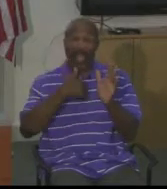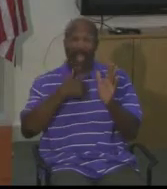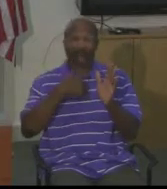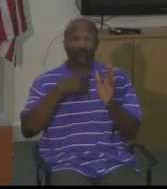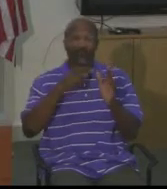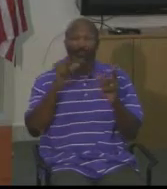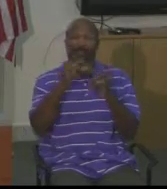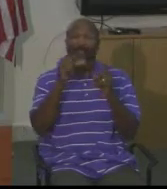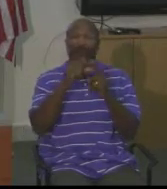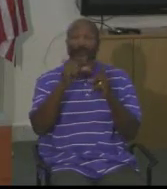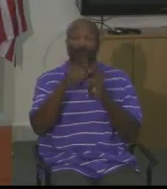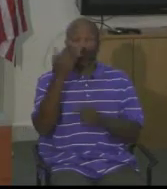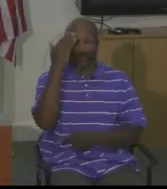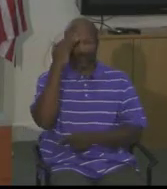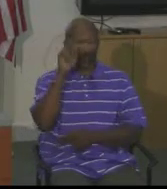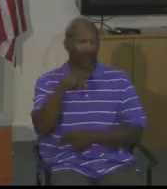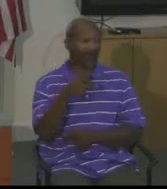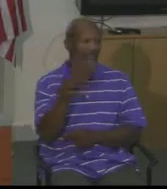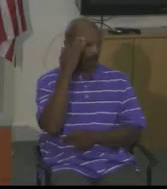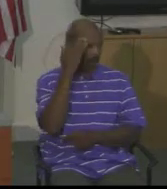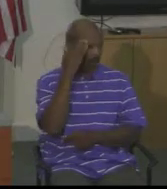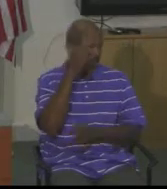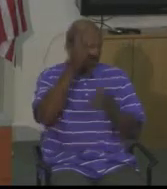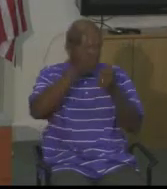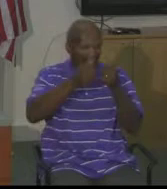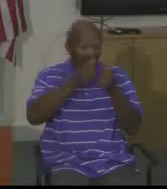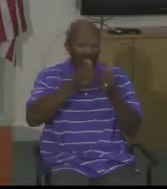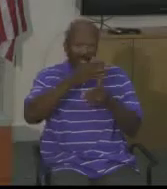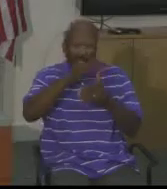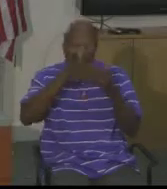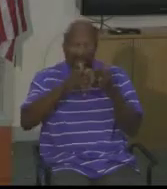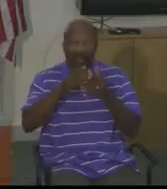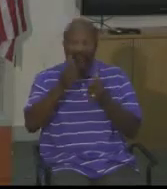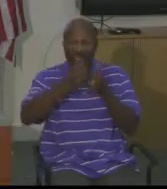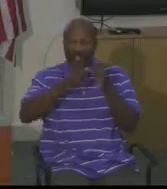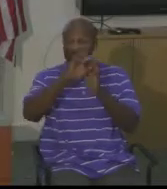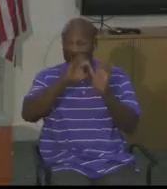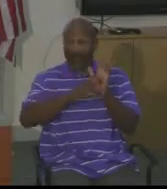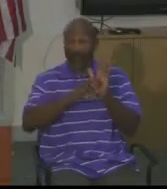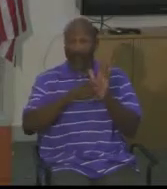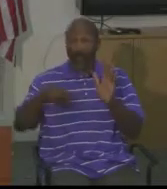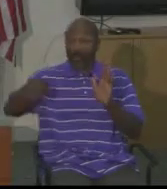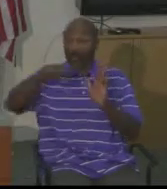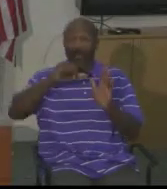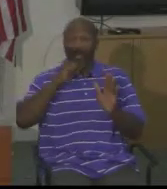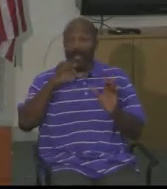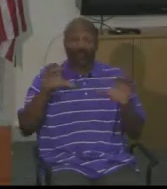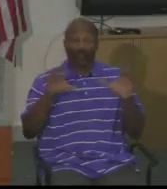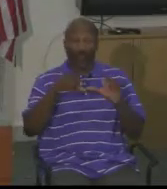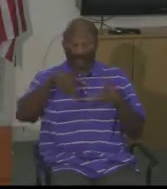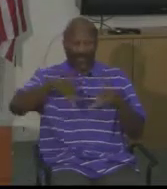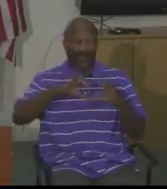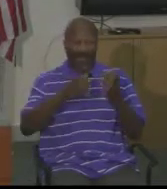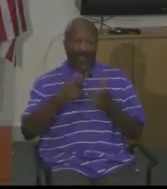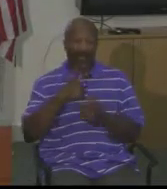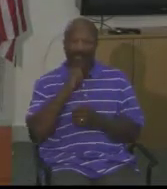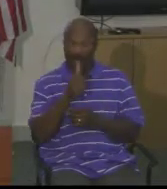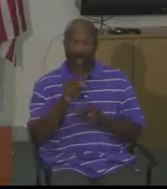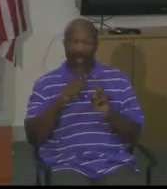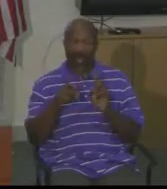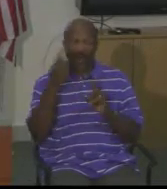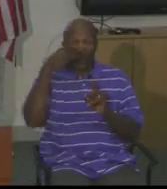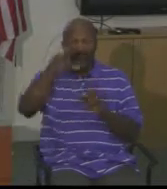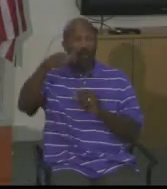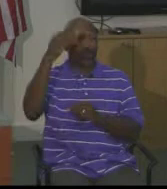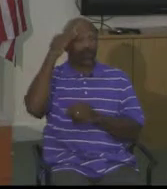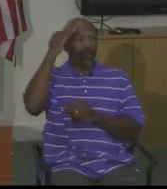terminology. And at the end of every chapter, even though we're not going to do it in this class, for